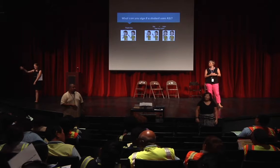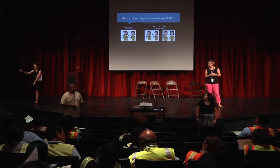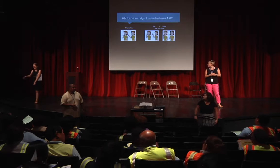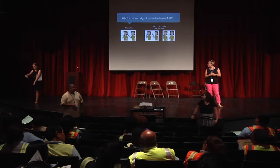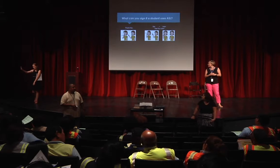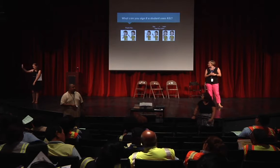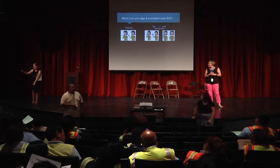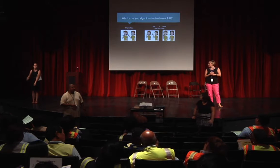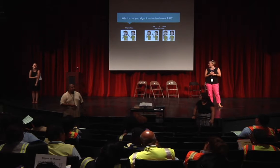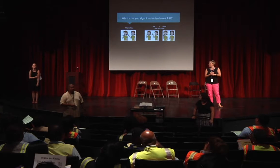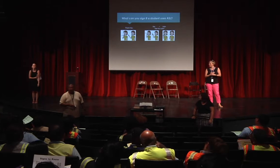Settle down. Slow one.